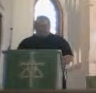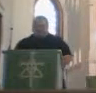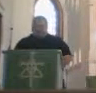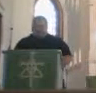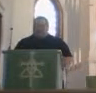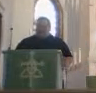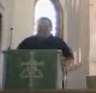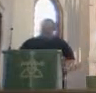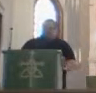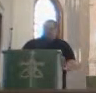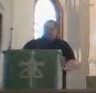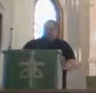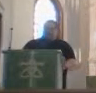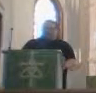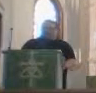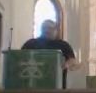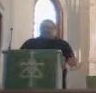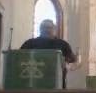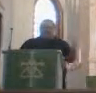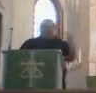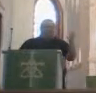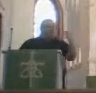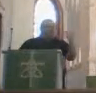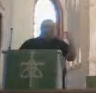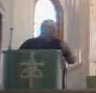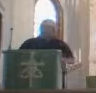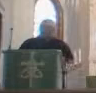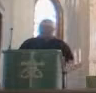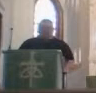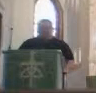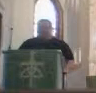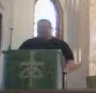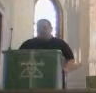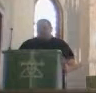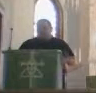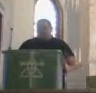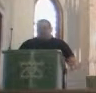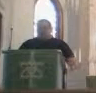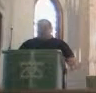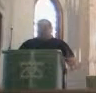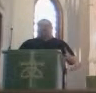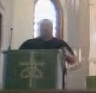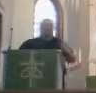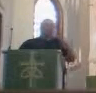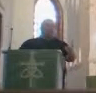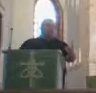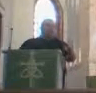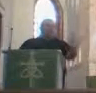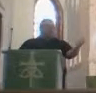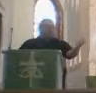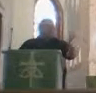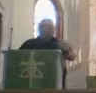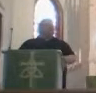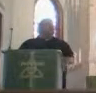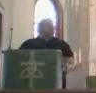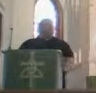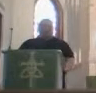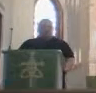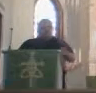So what's next? Anything else we can glean from Elijah's life at this point that can help us, that can give us hope, that we can look at? The answer is